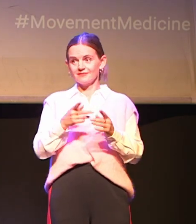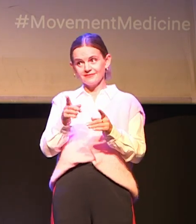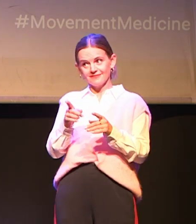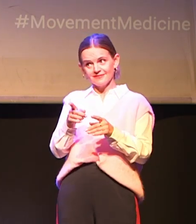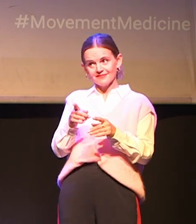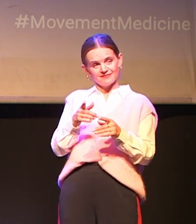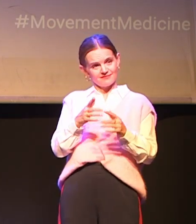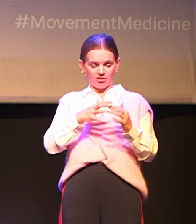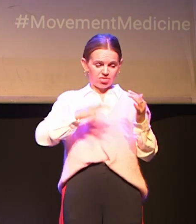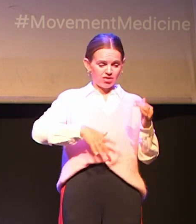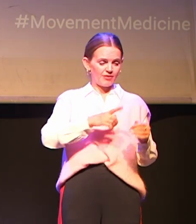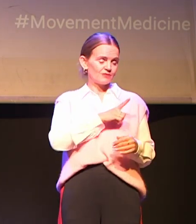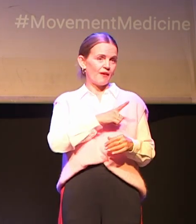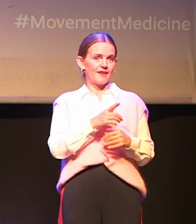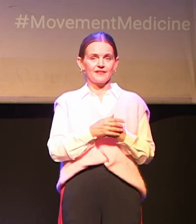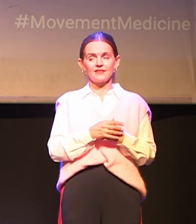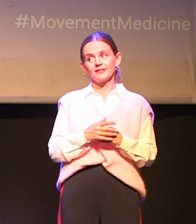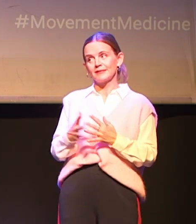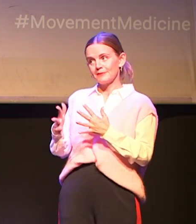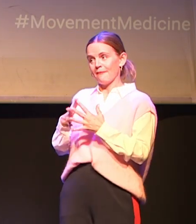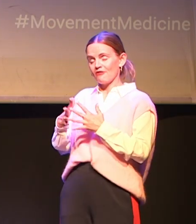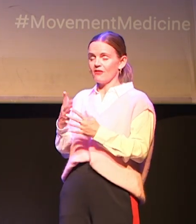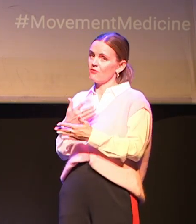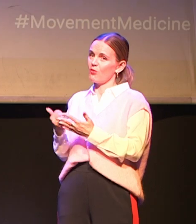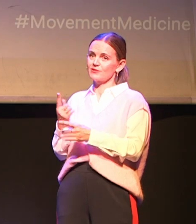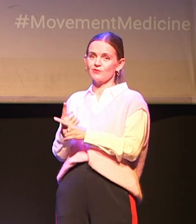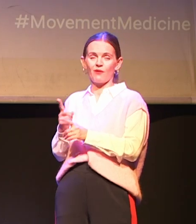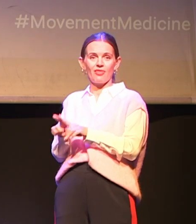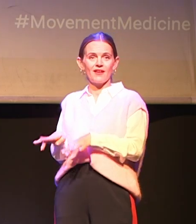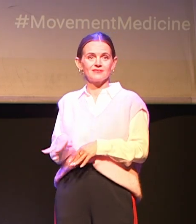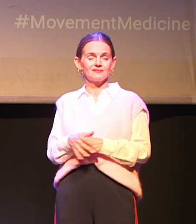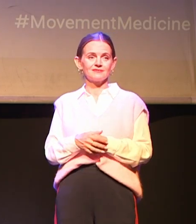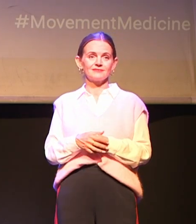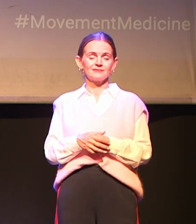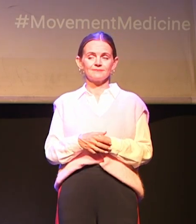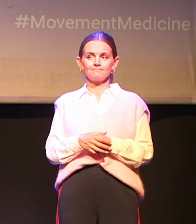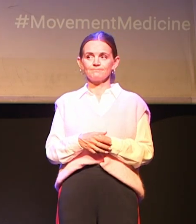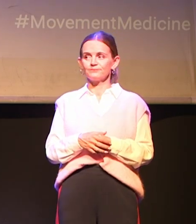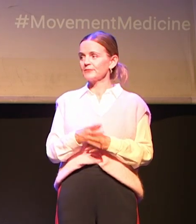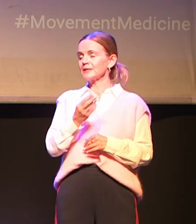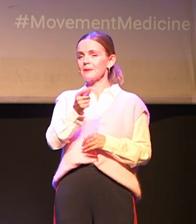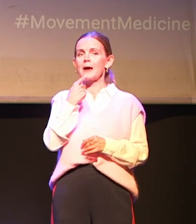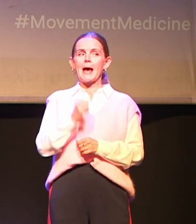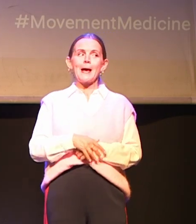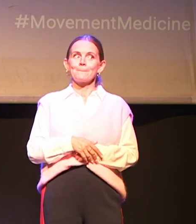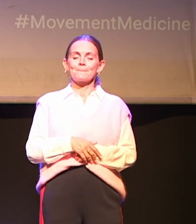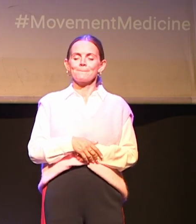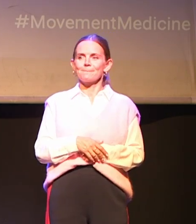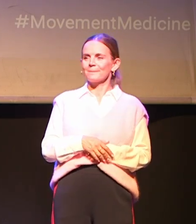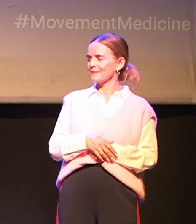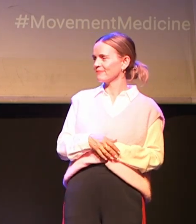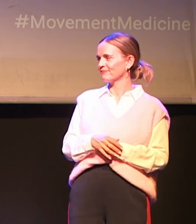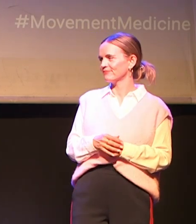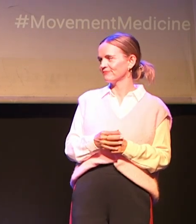that's what that's what people be talking about over there. And some of y'all like, mm-mm.